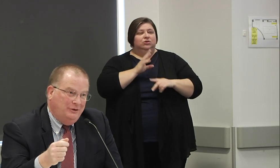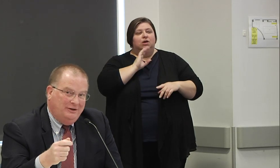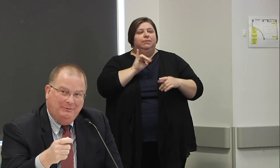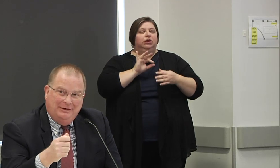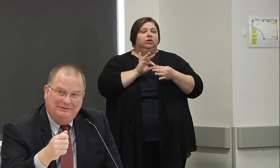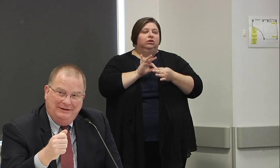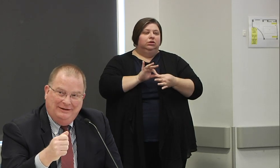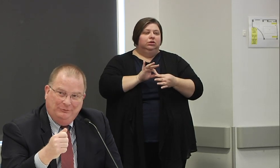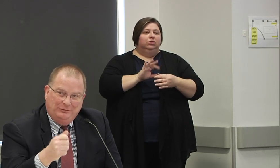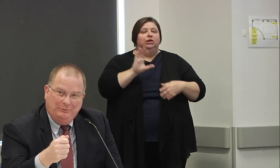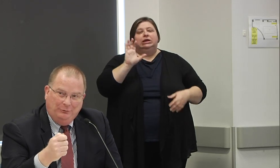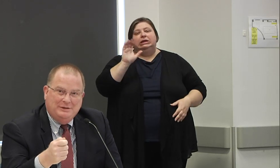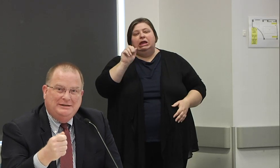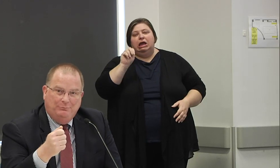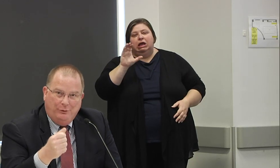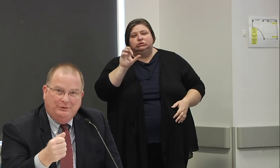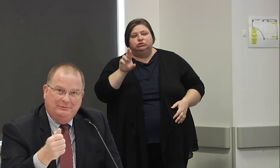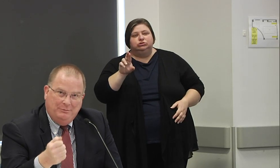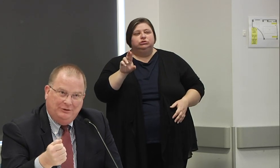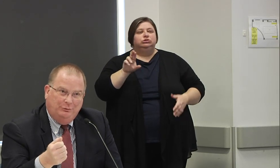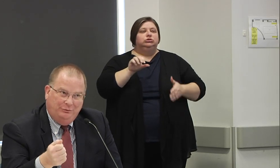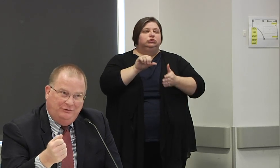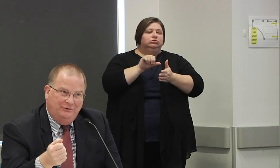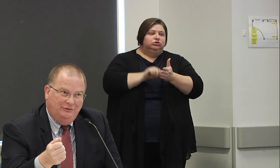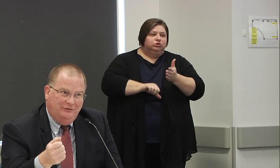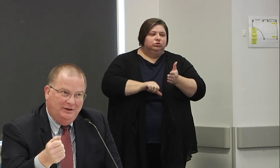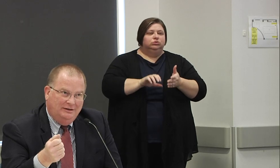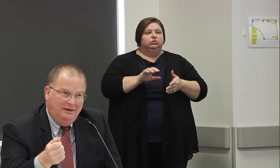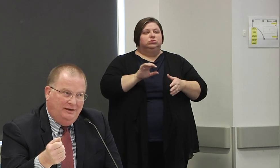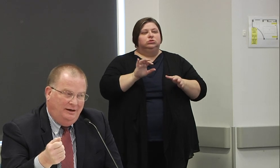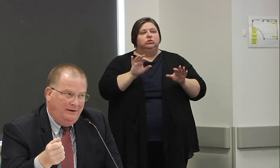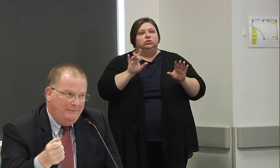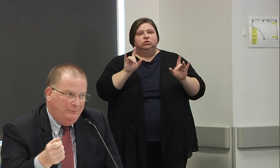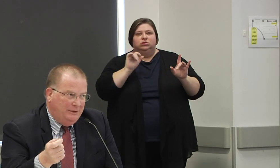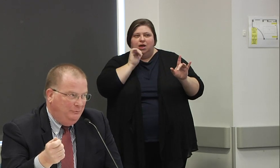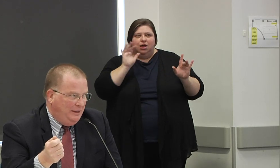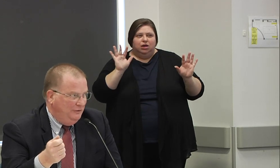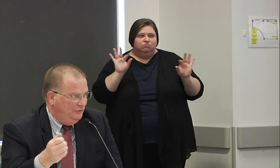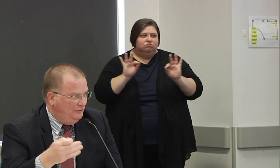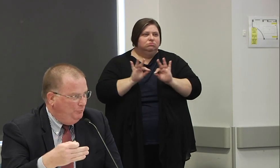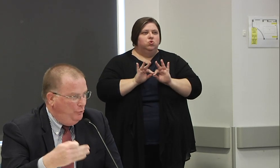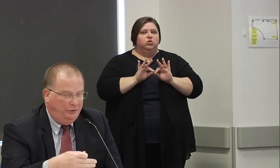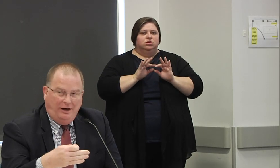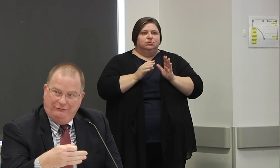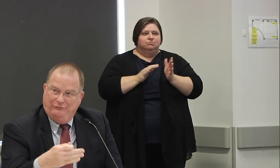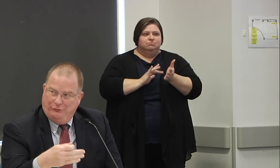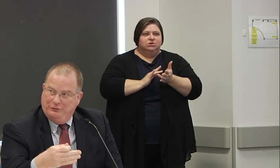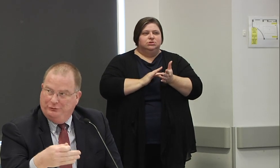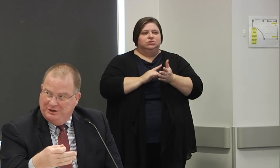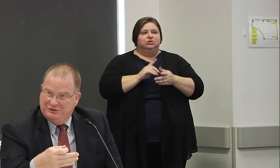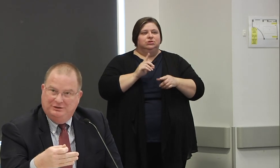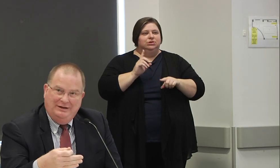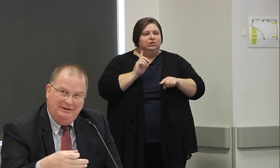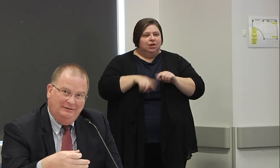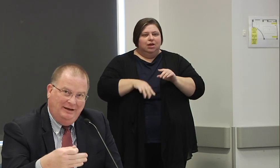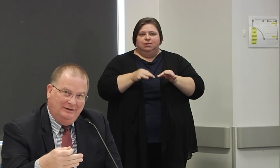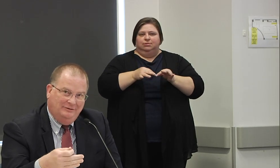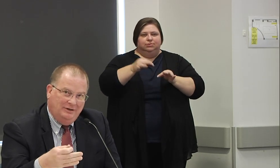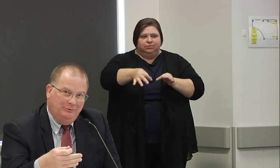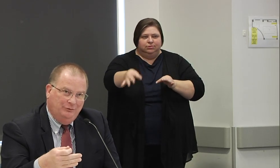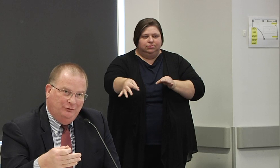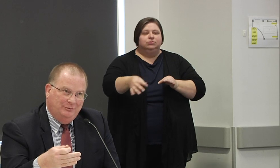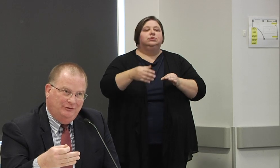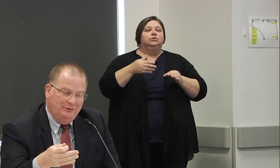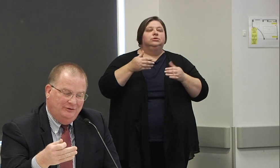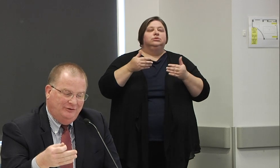talking about really important medical procedures that we can't just put off for the duration and not